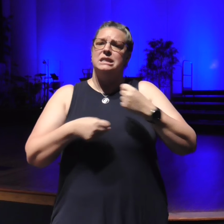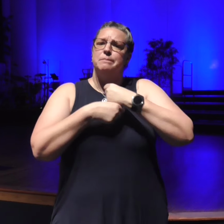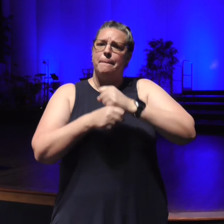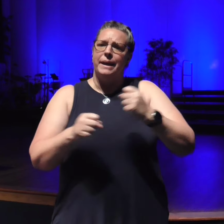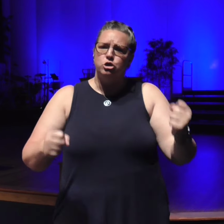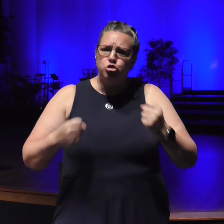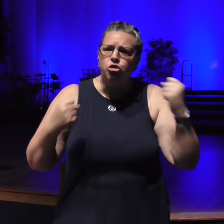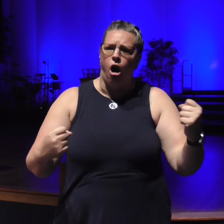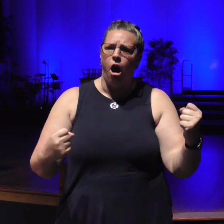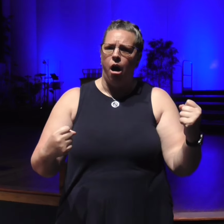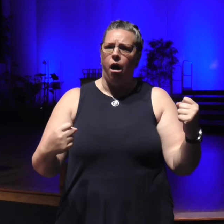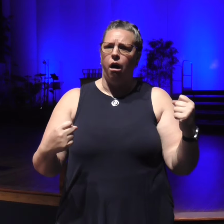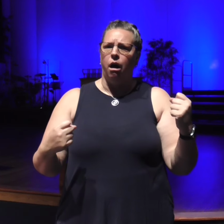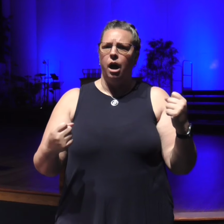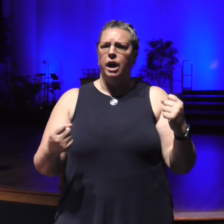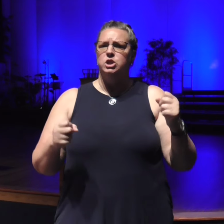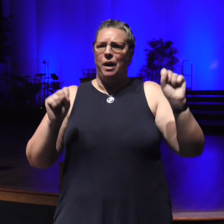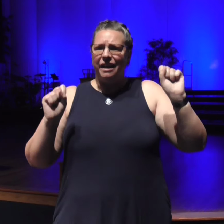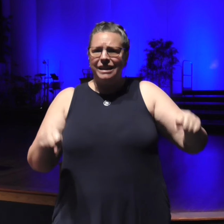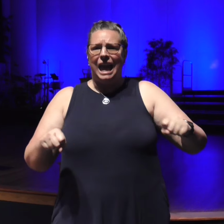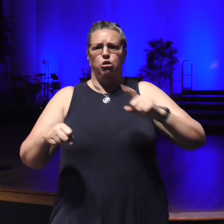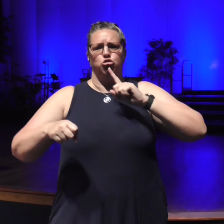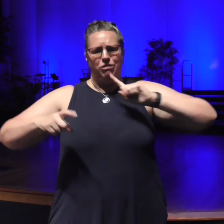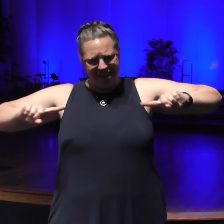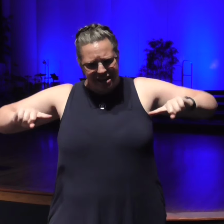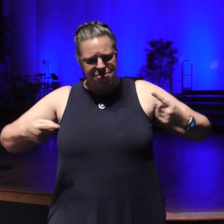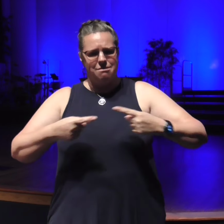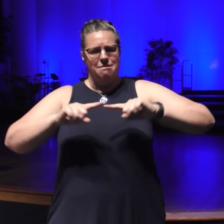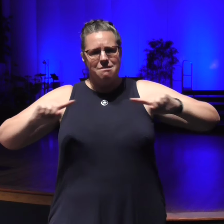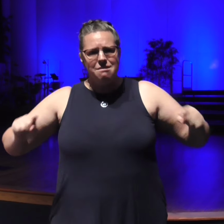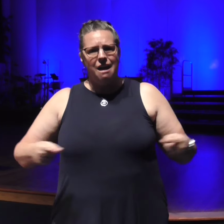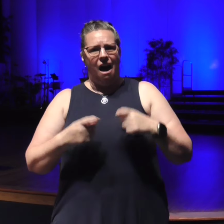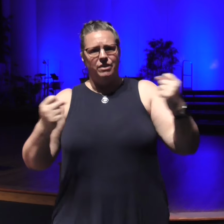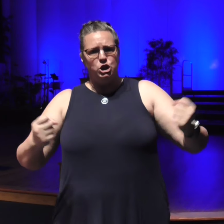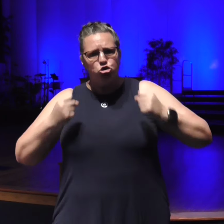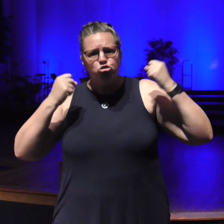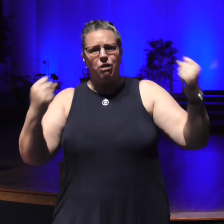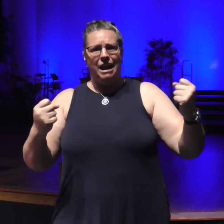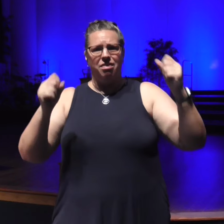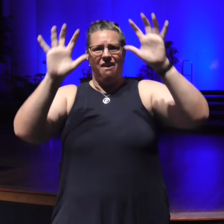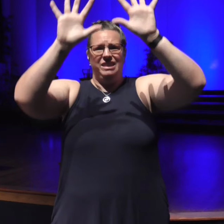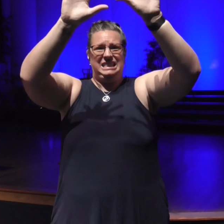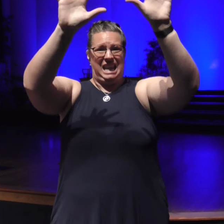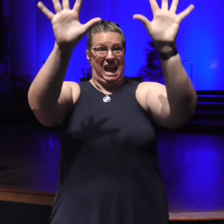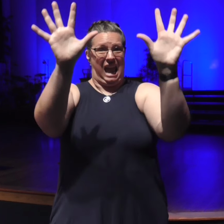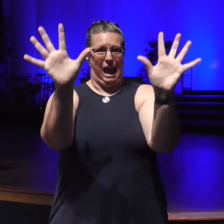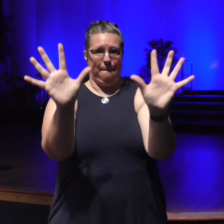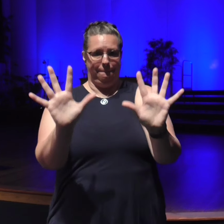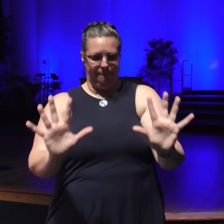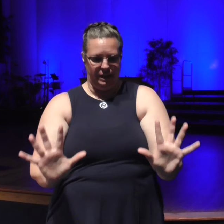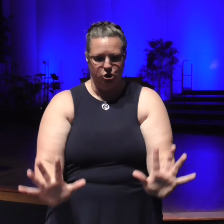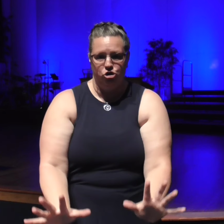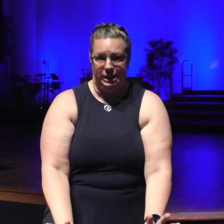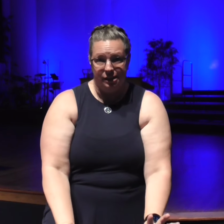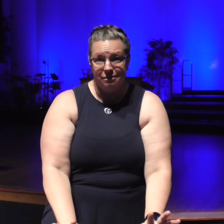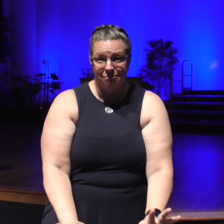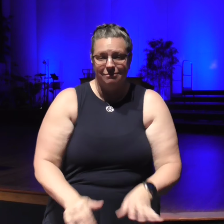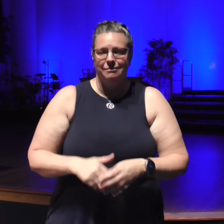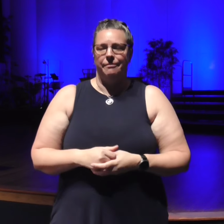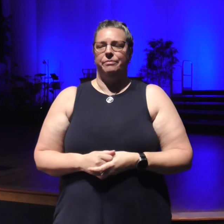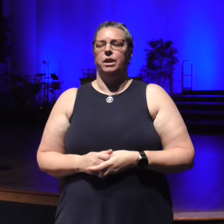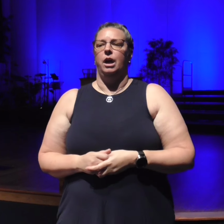materials so that it can hold the strength of the tapestry. So that's what we're